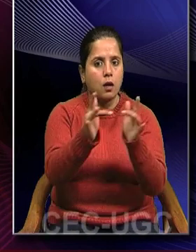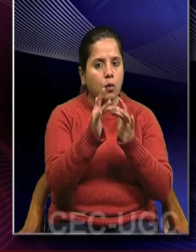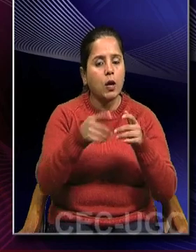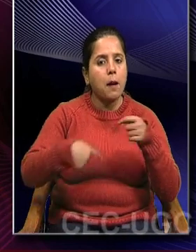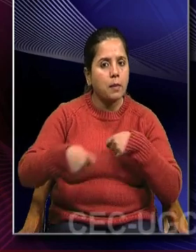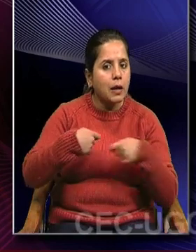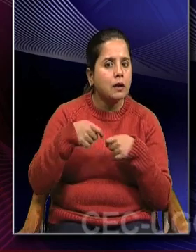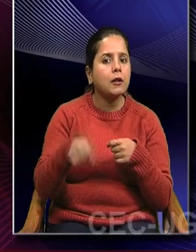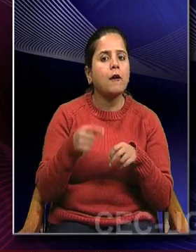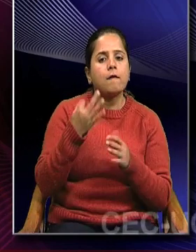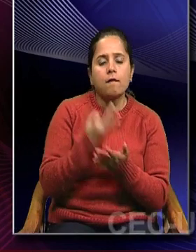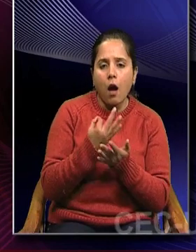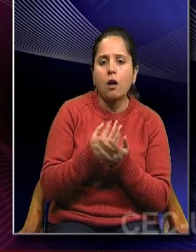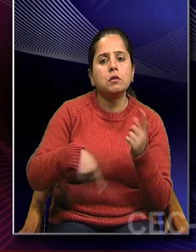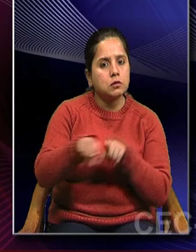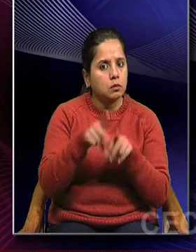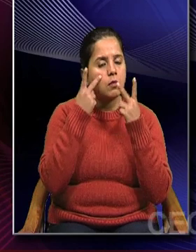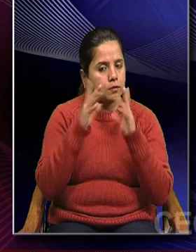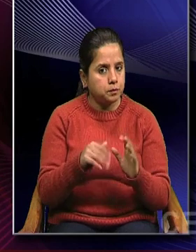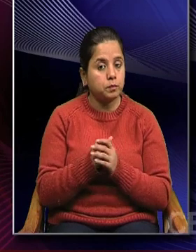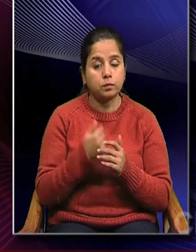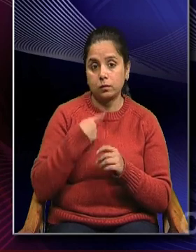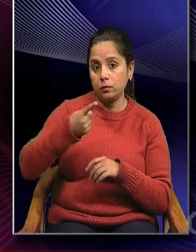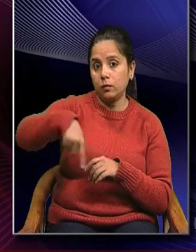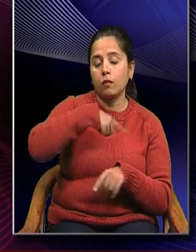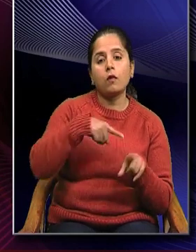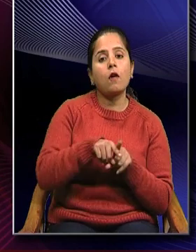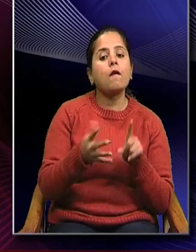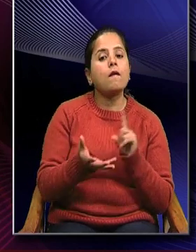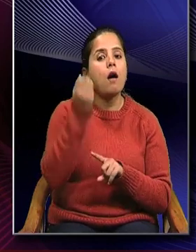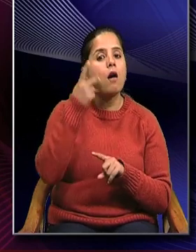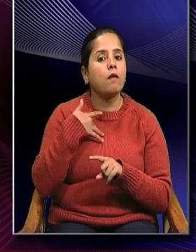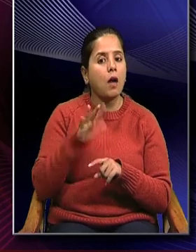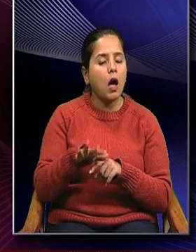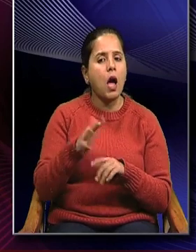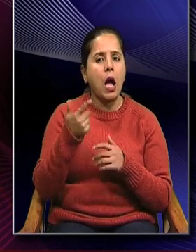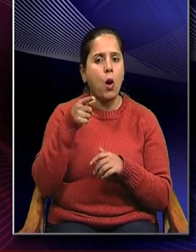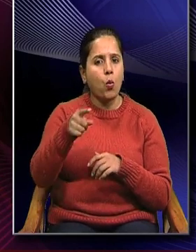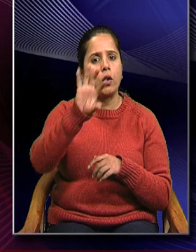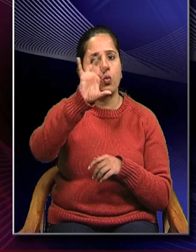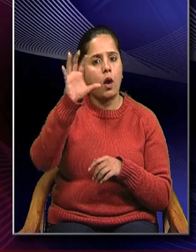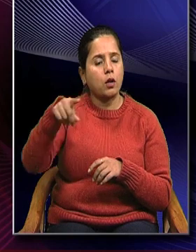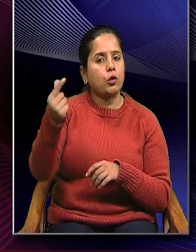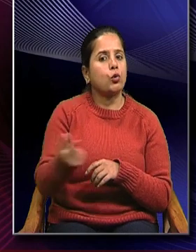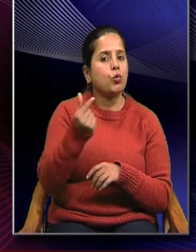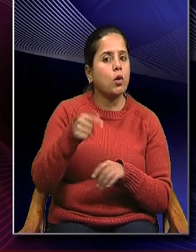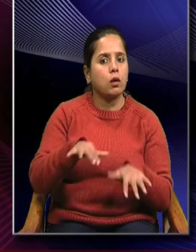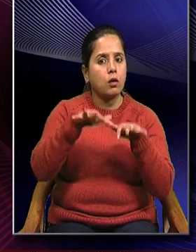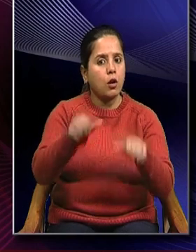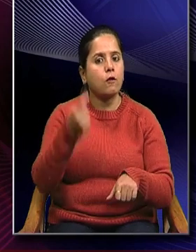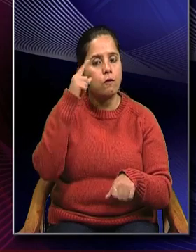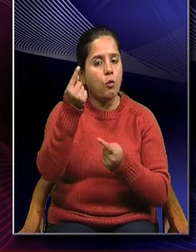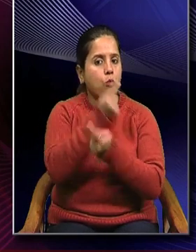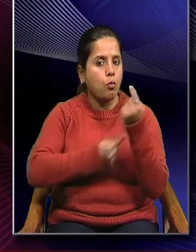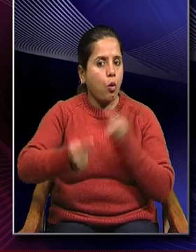as well. And we also find that how the metropolitan country also used the empire for the political